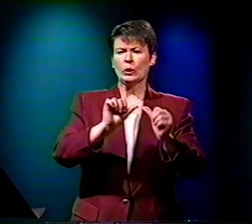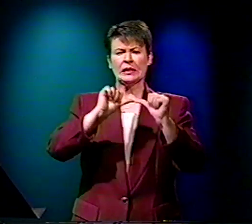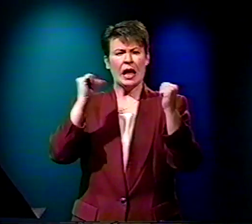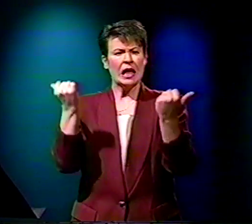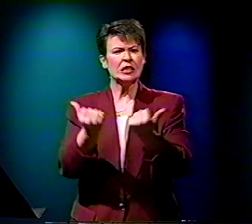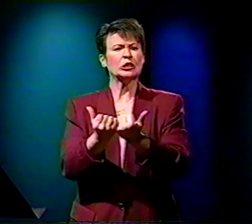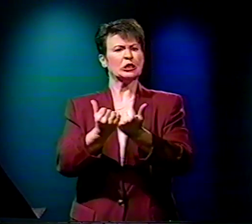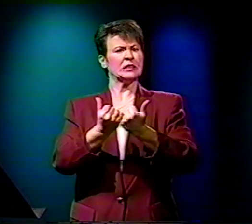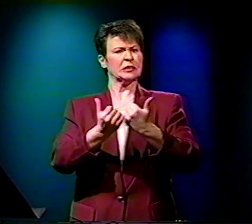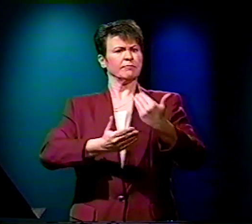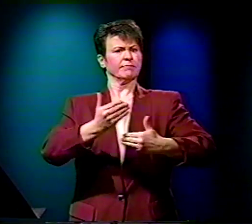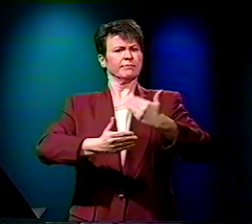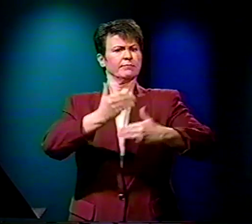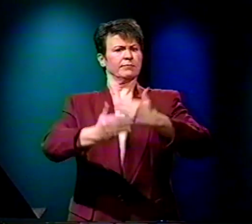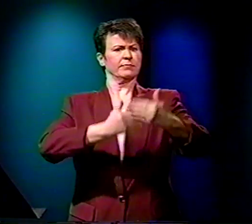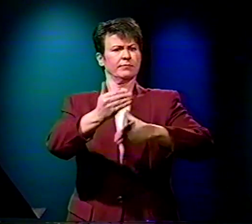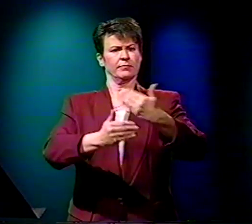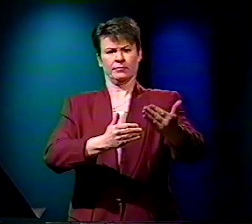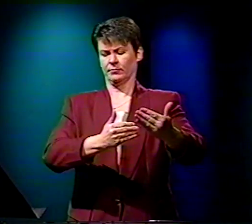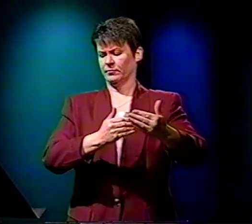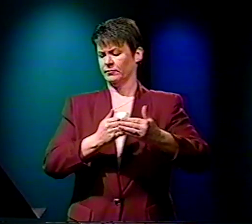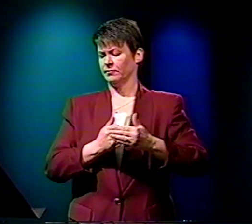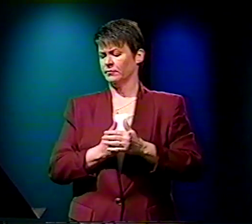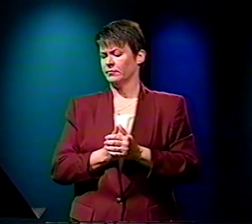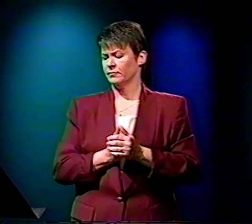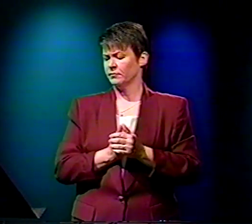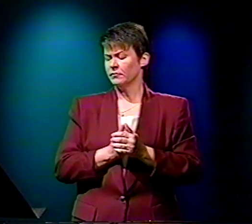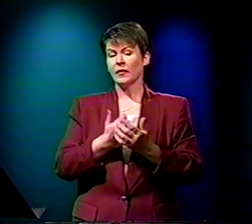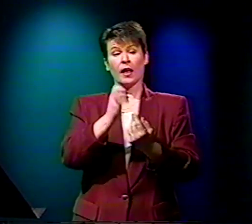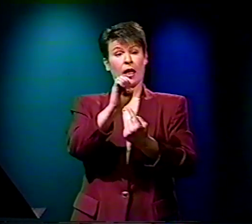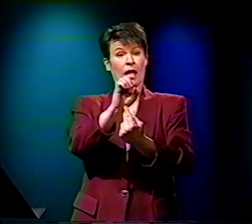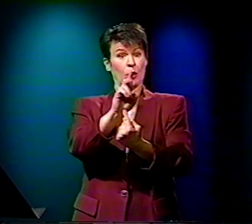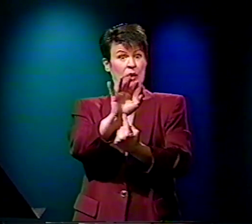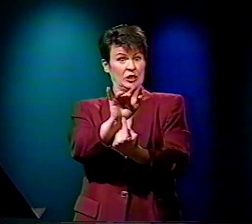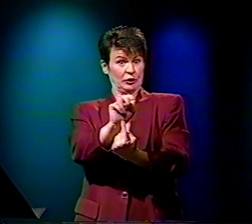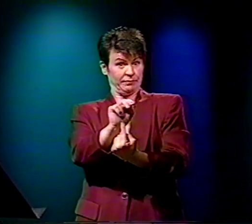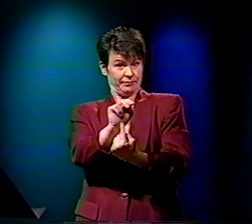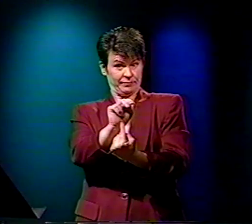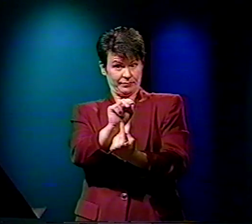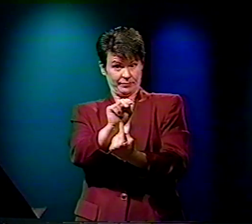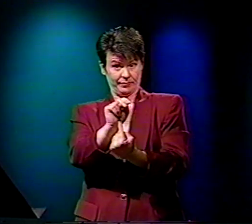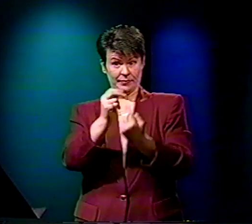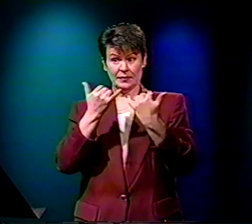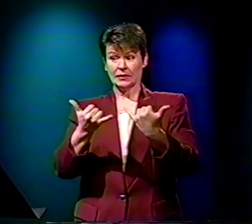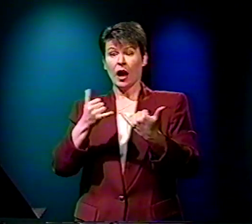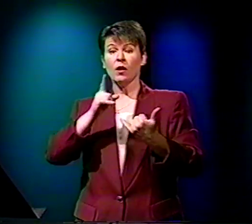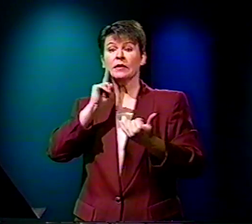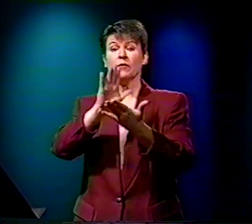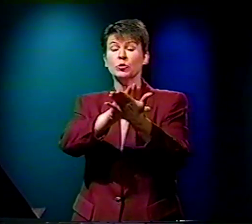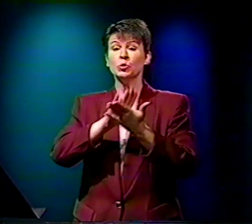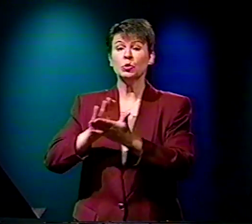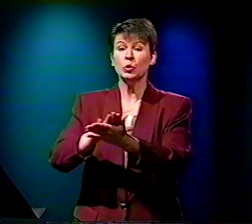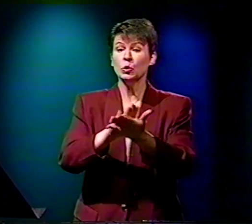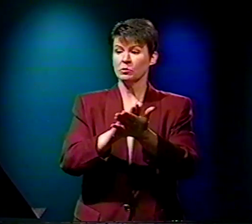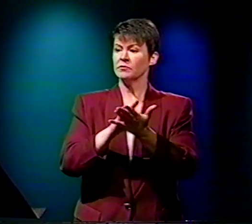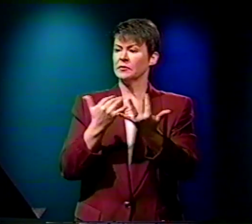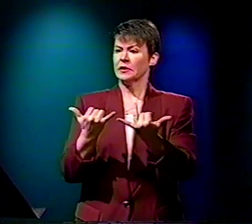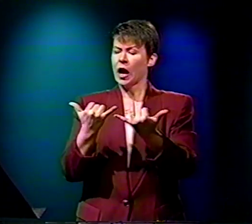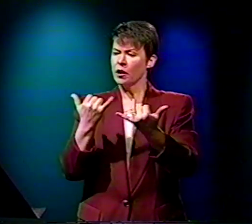administrative positions within schools and agencies and are taking the forefront. In terms of education, schools for